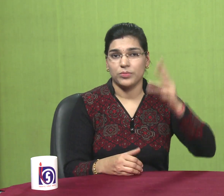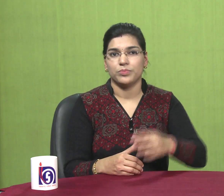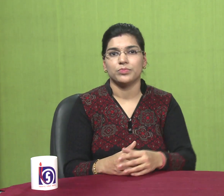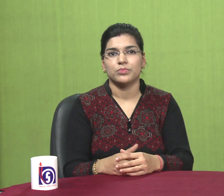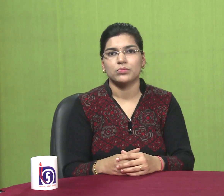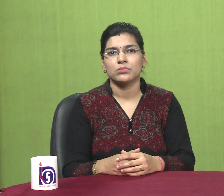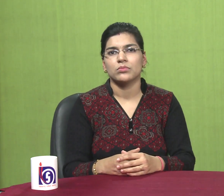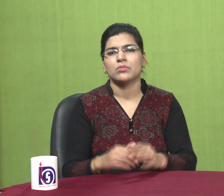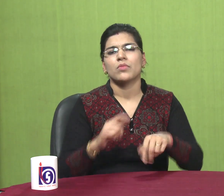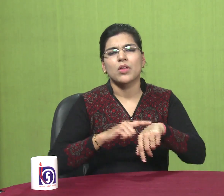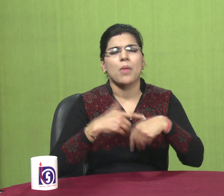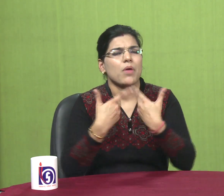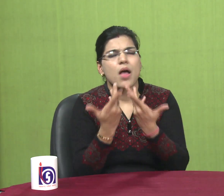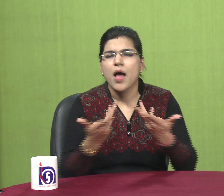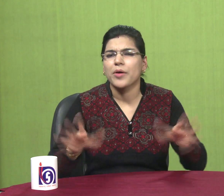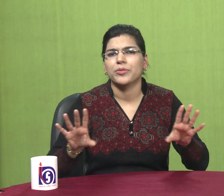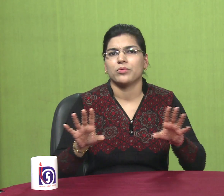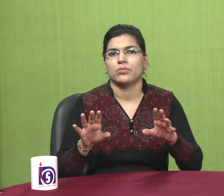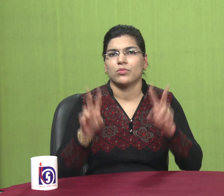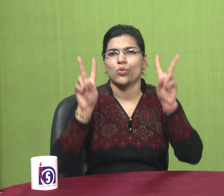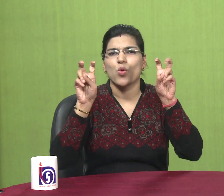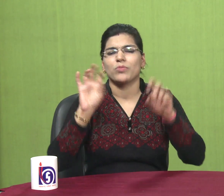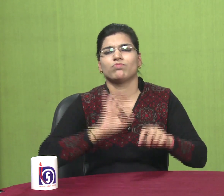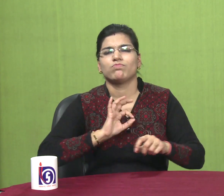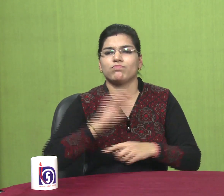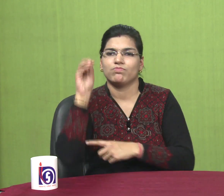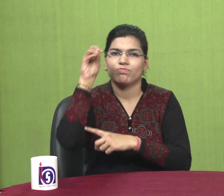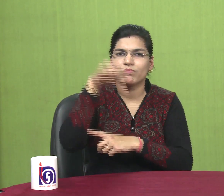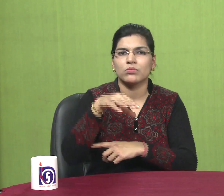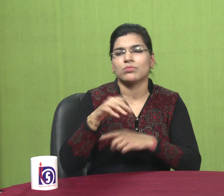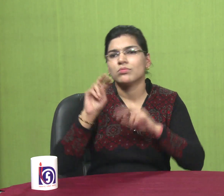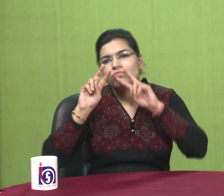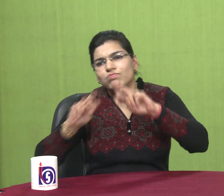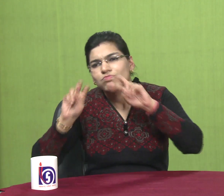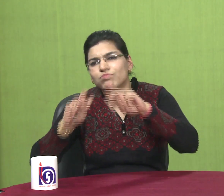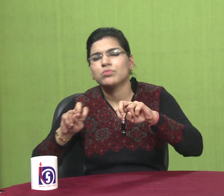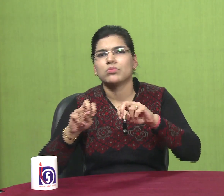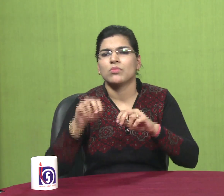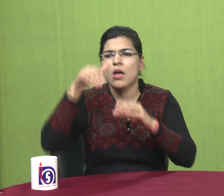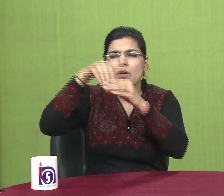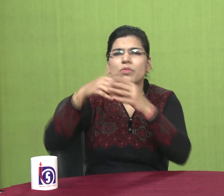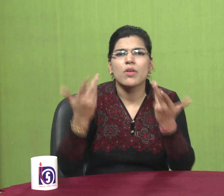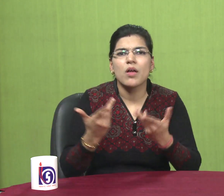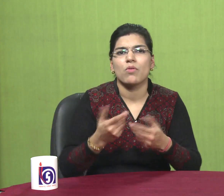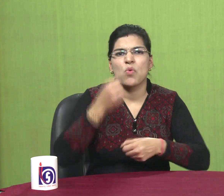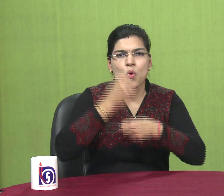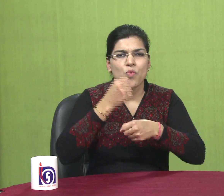Third is you can browse through information on any topic on your web.